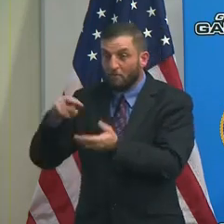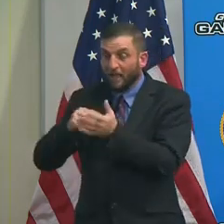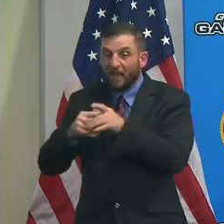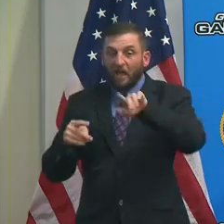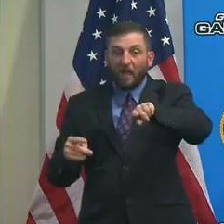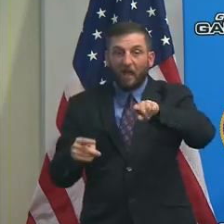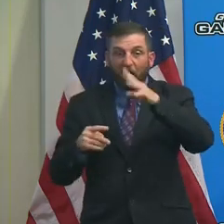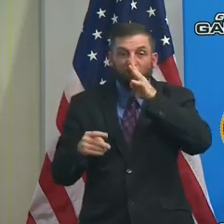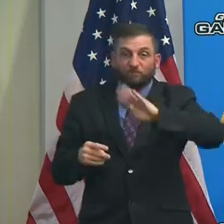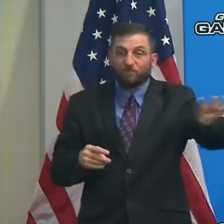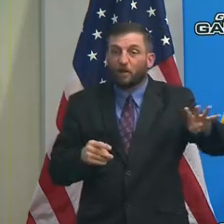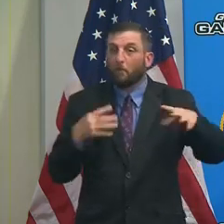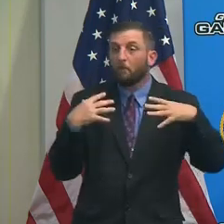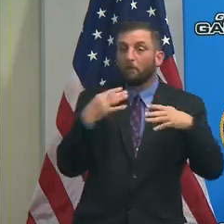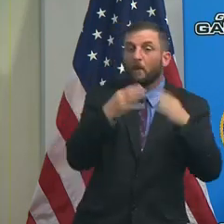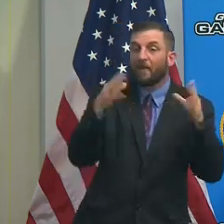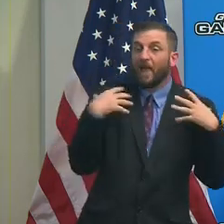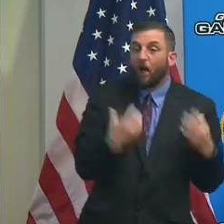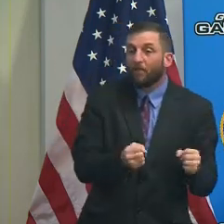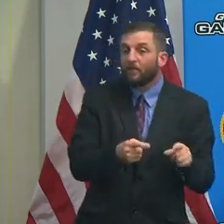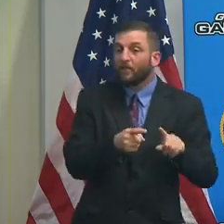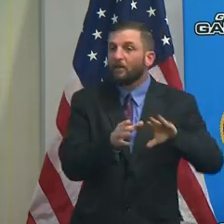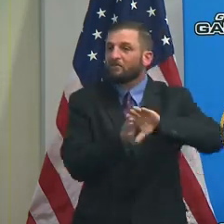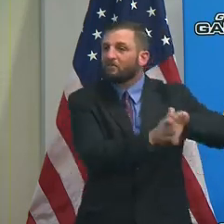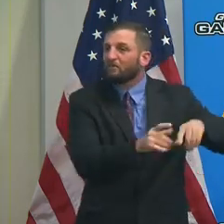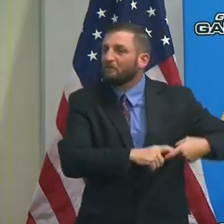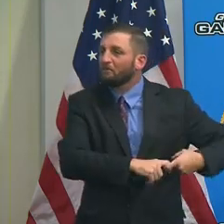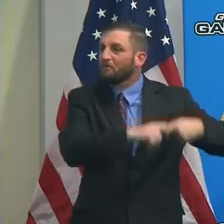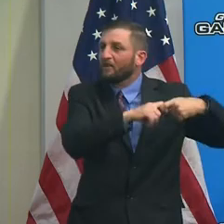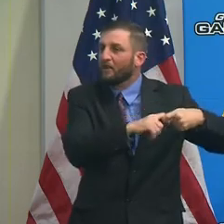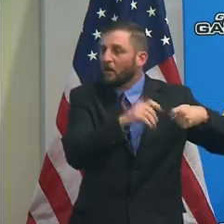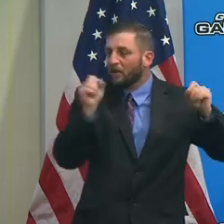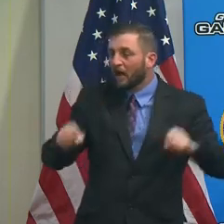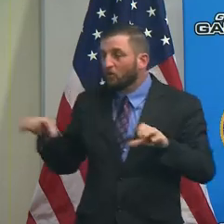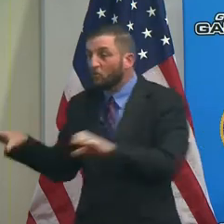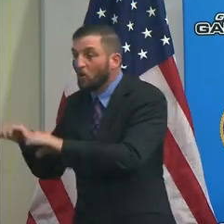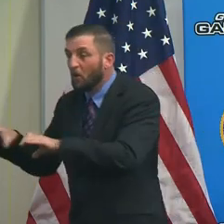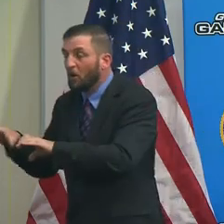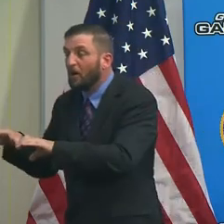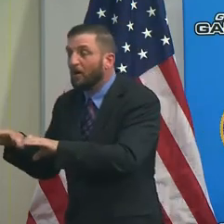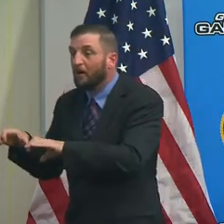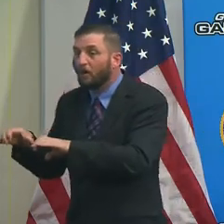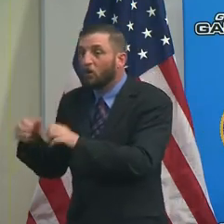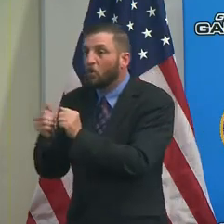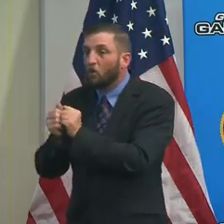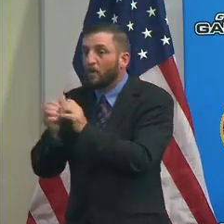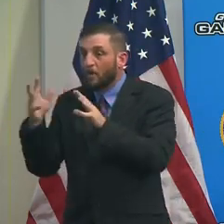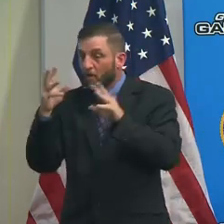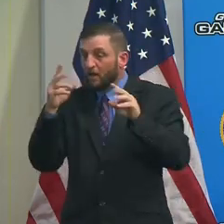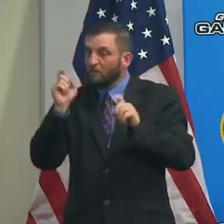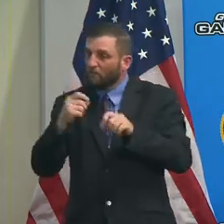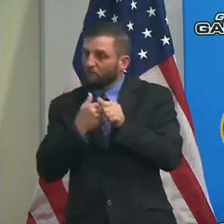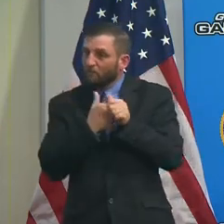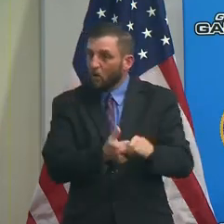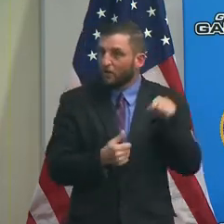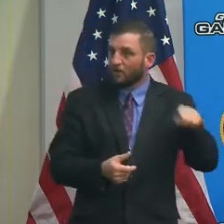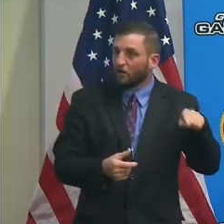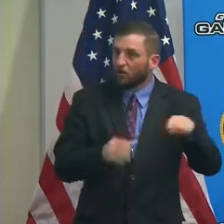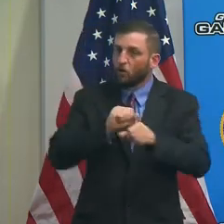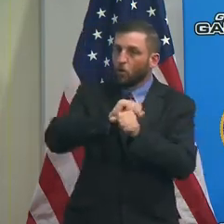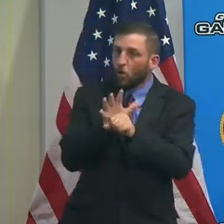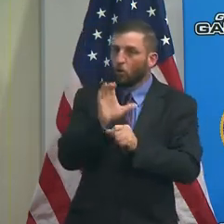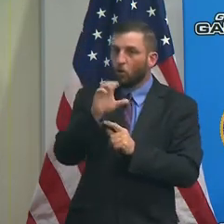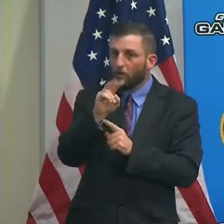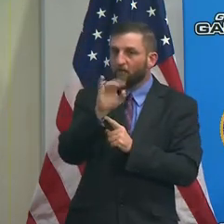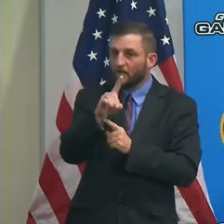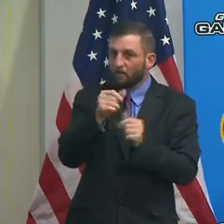emergency is going to call time out and allow us to do that without being compliant with all the COVID